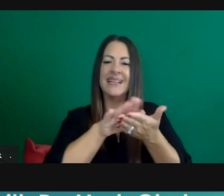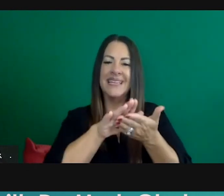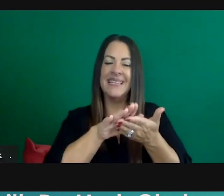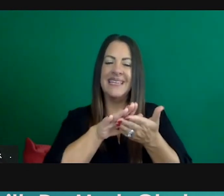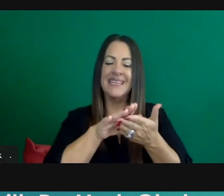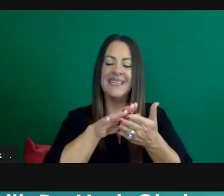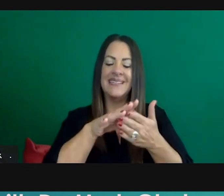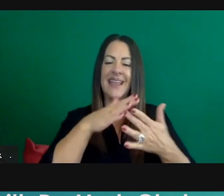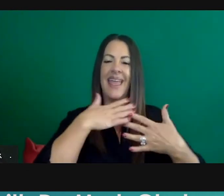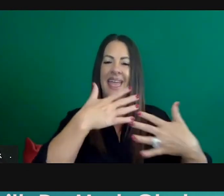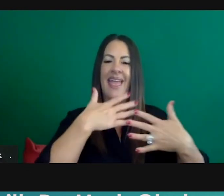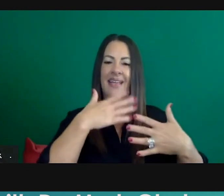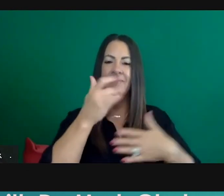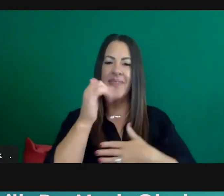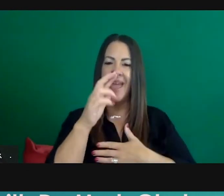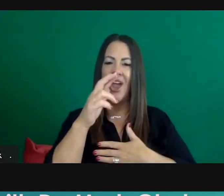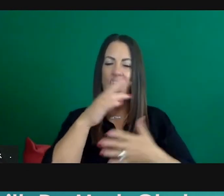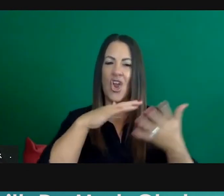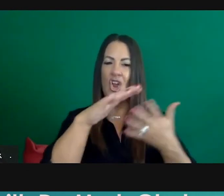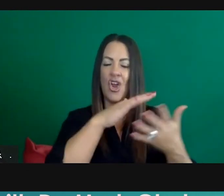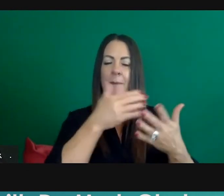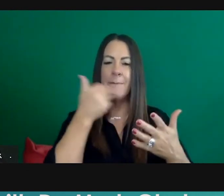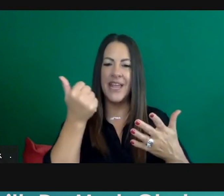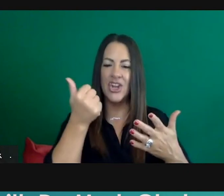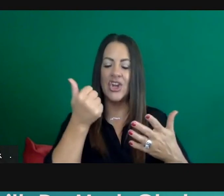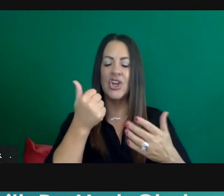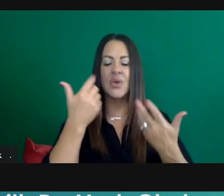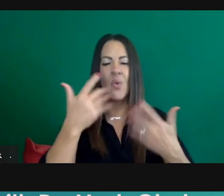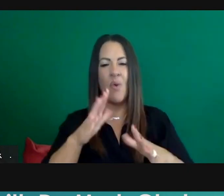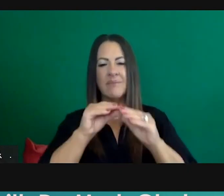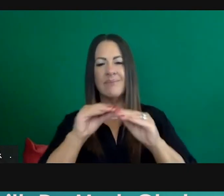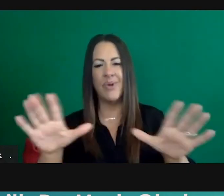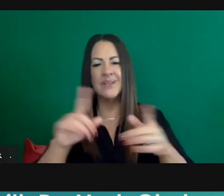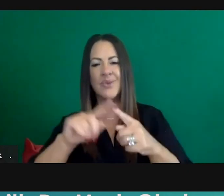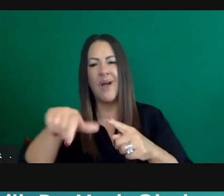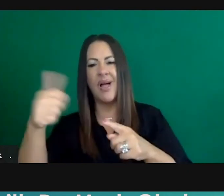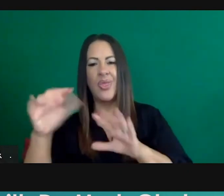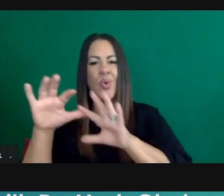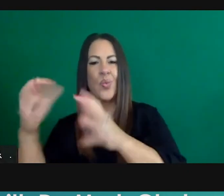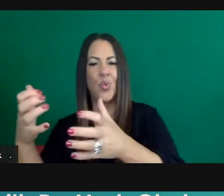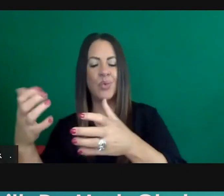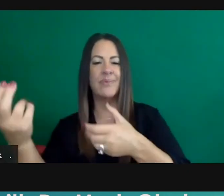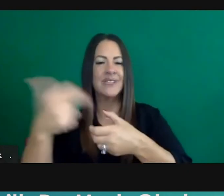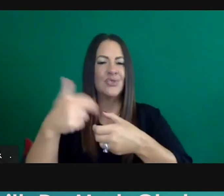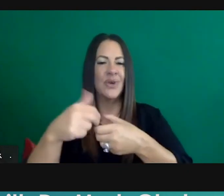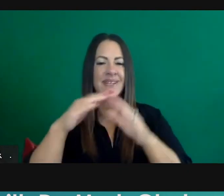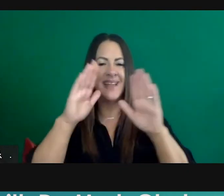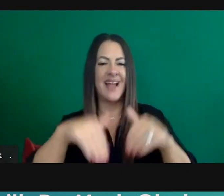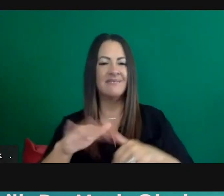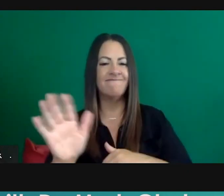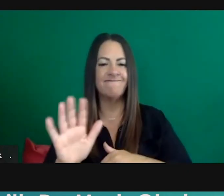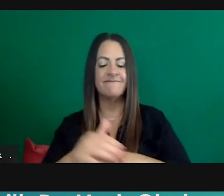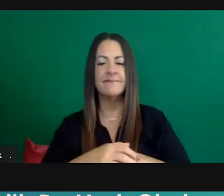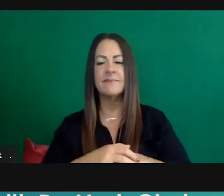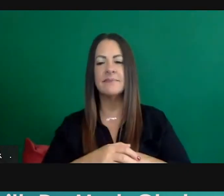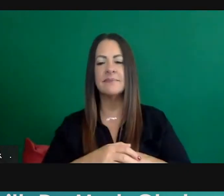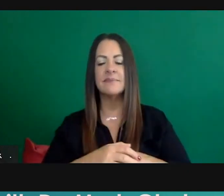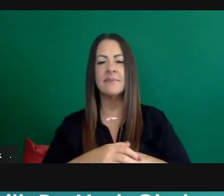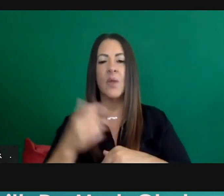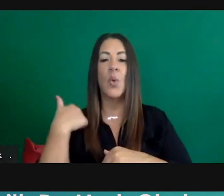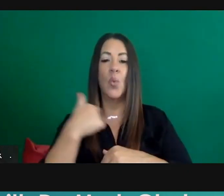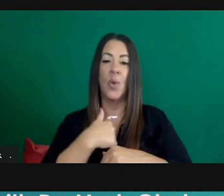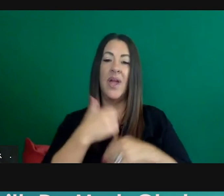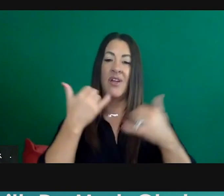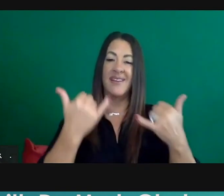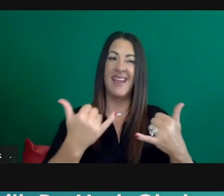with your immediate family is pretty low, that we continue to deliver that message. all of that is to say we are certainly preparing for